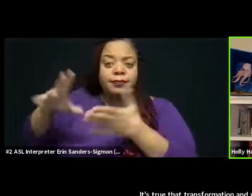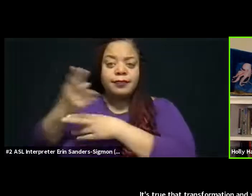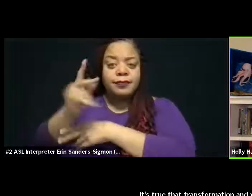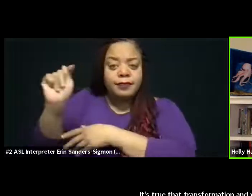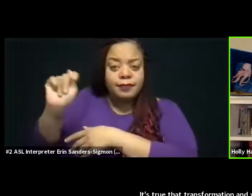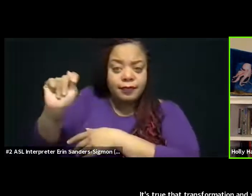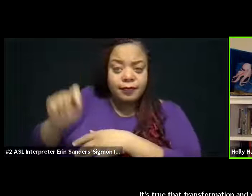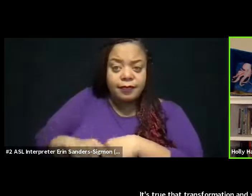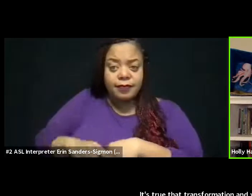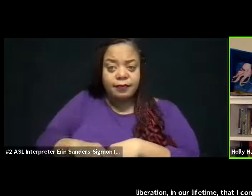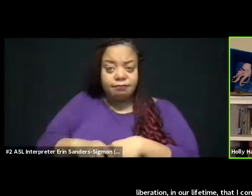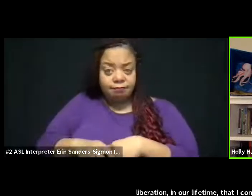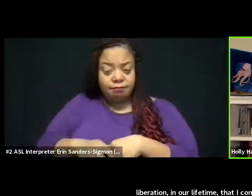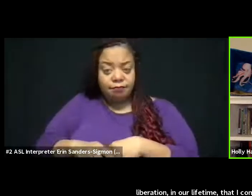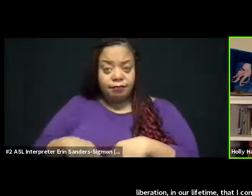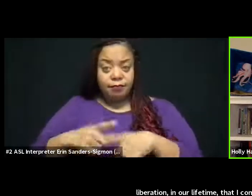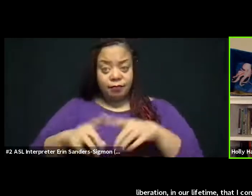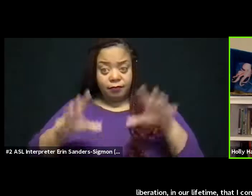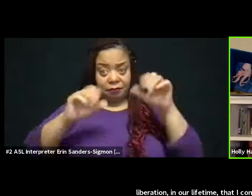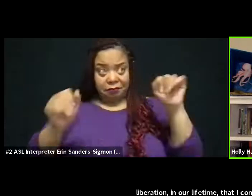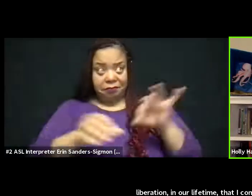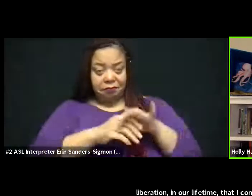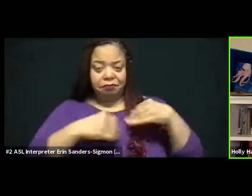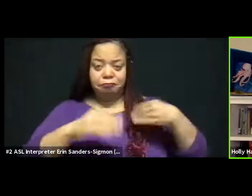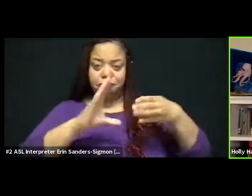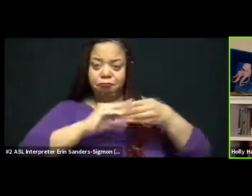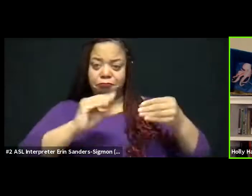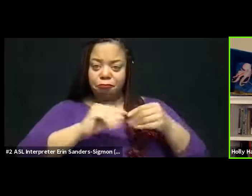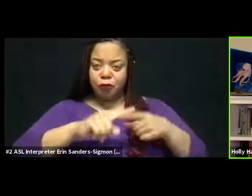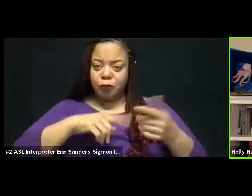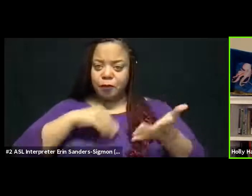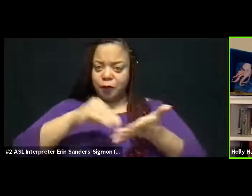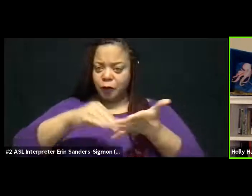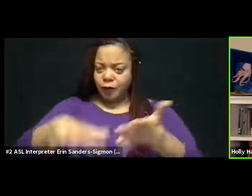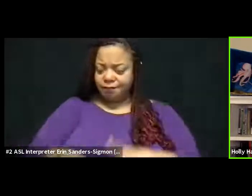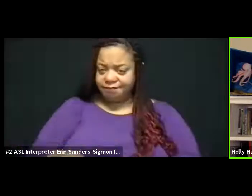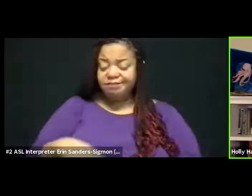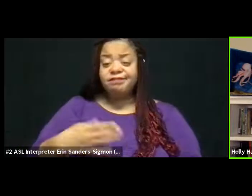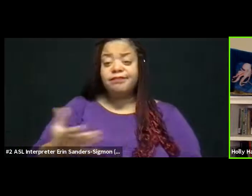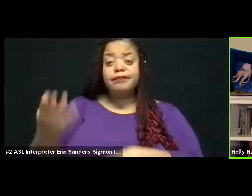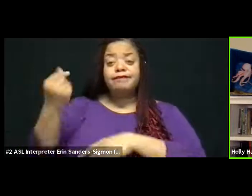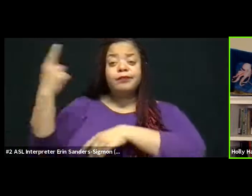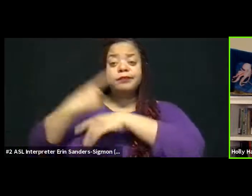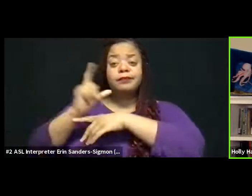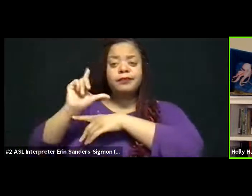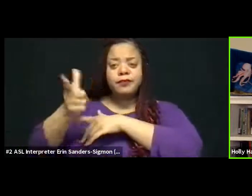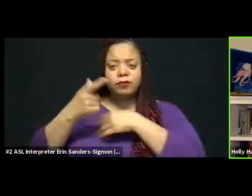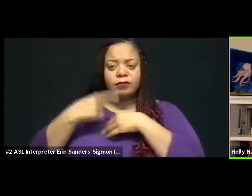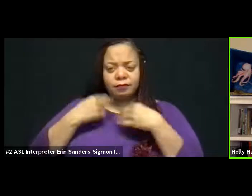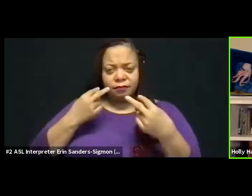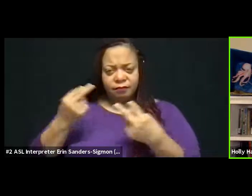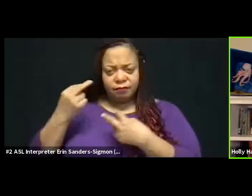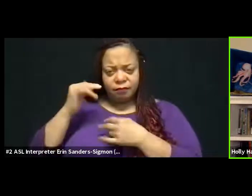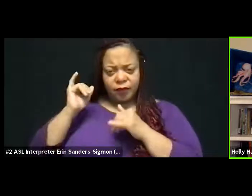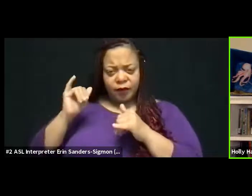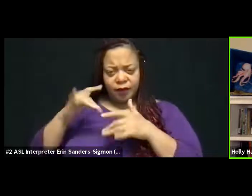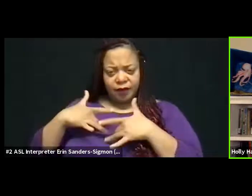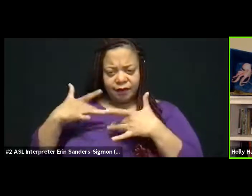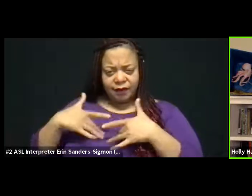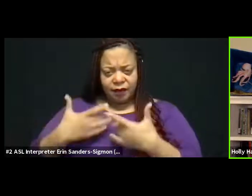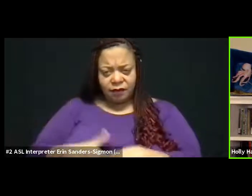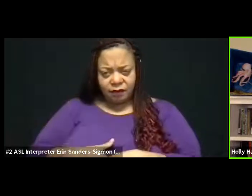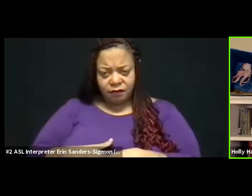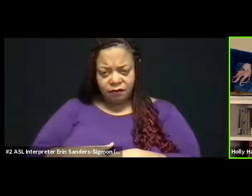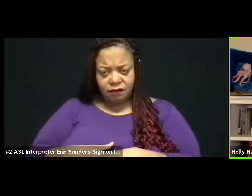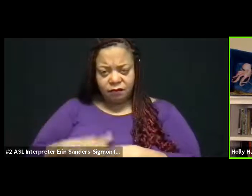KKK rally at the same site a few days later. I think about those events because I believe it's us as teachers